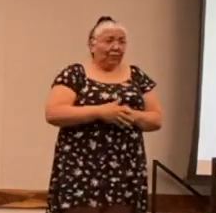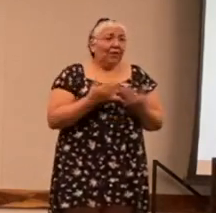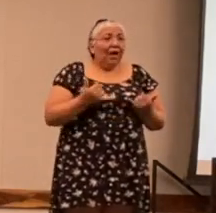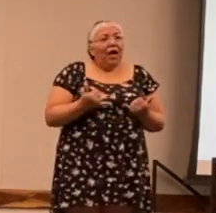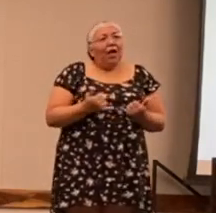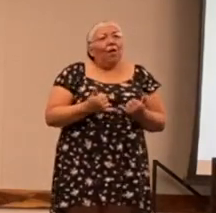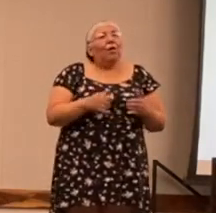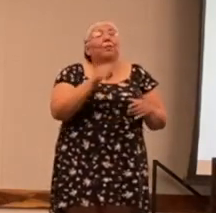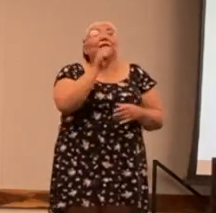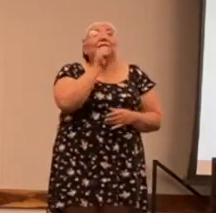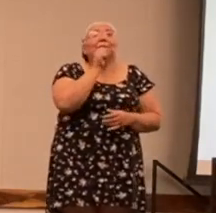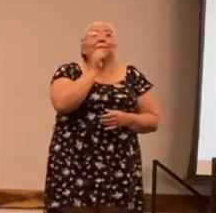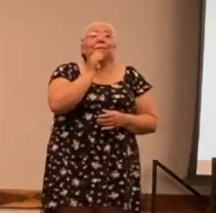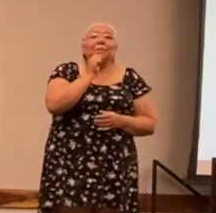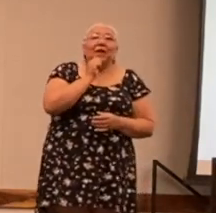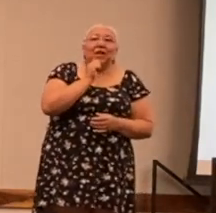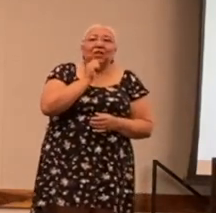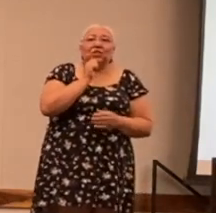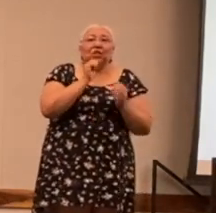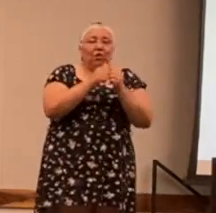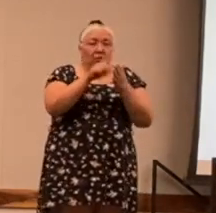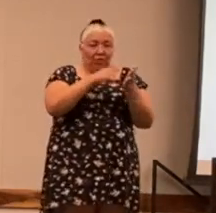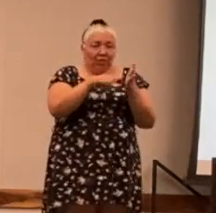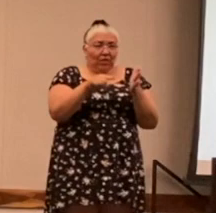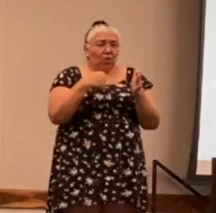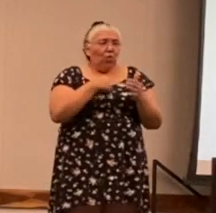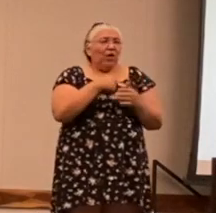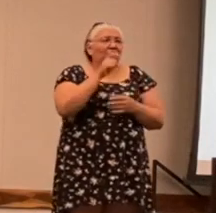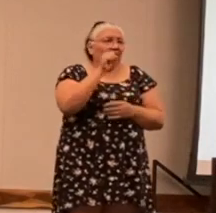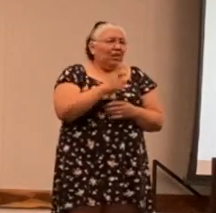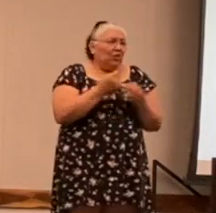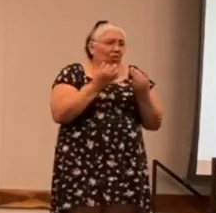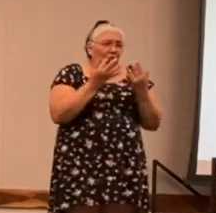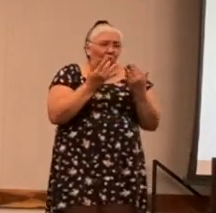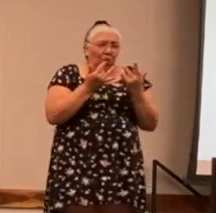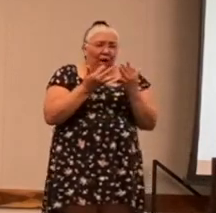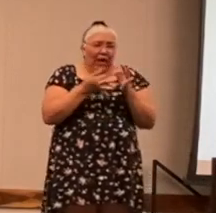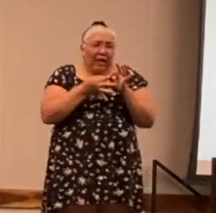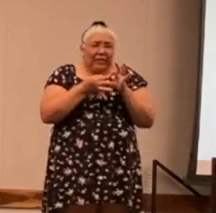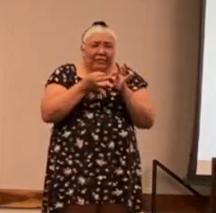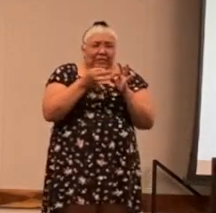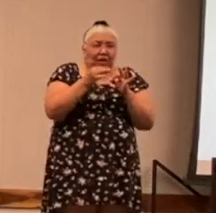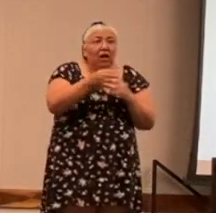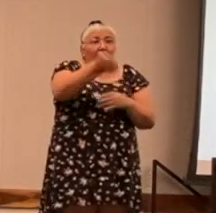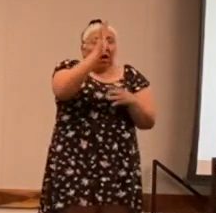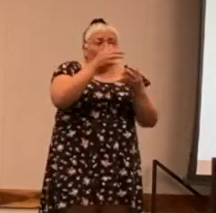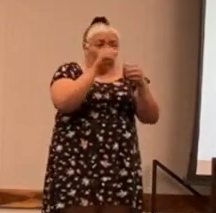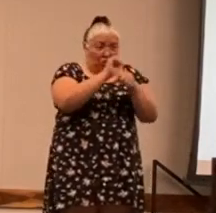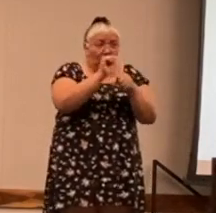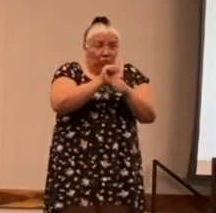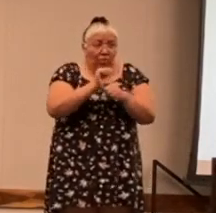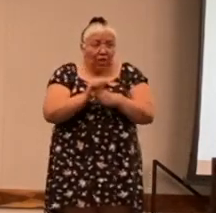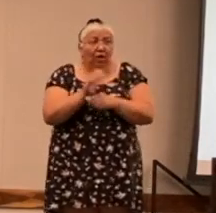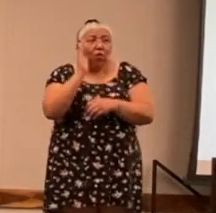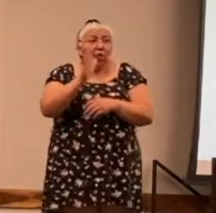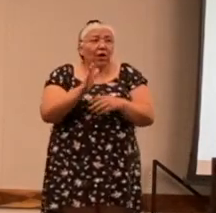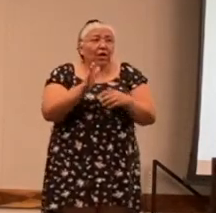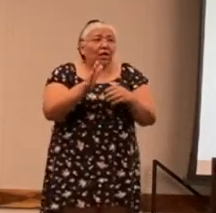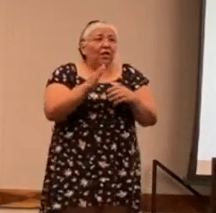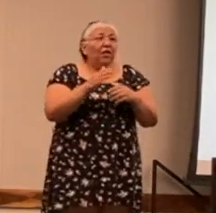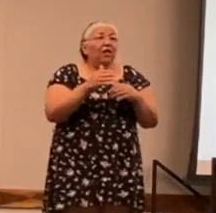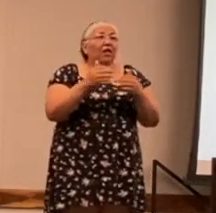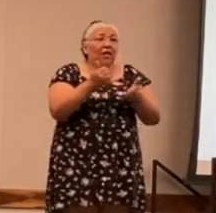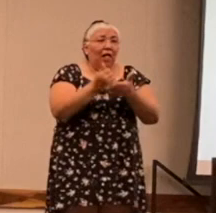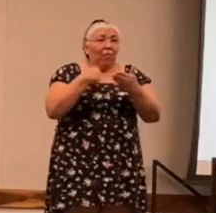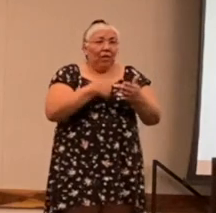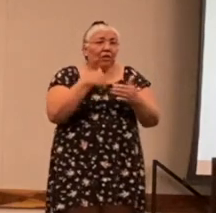says, "Be patient in affliction." We need to wait a little longer because God is working on it and is going to get us through it. Do